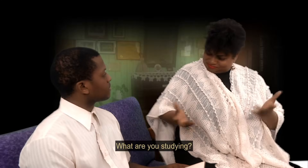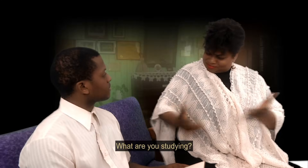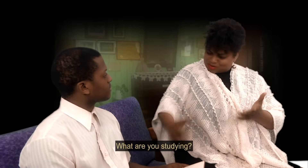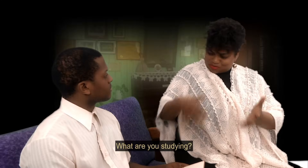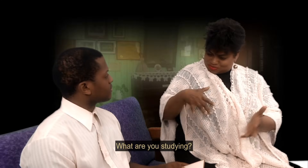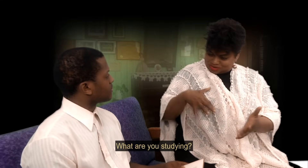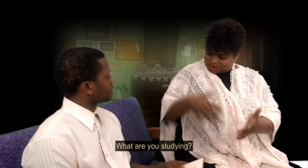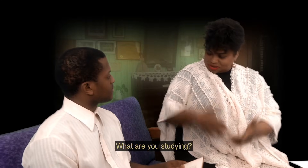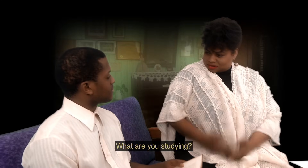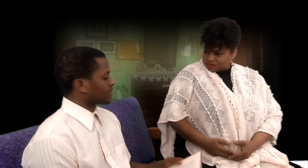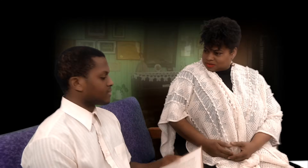What are you studying?